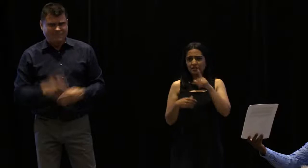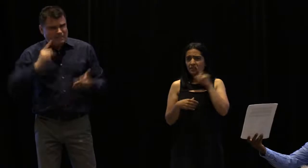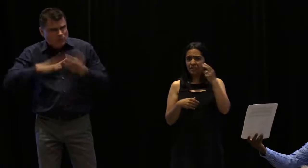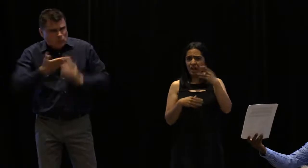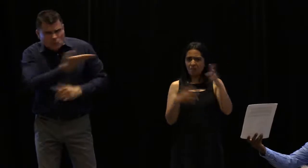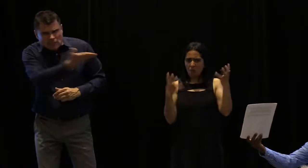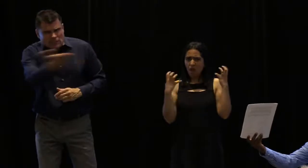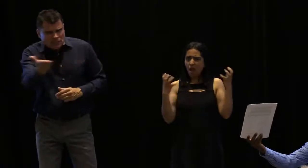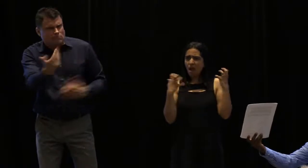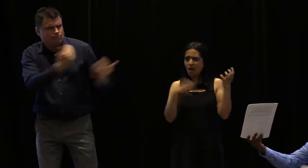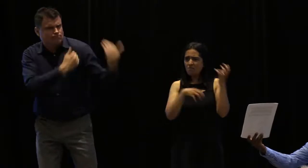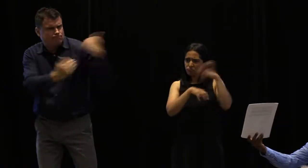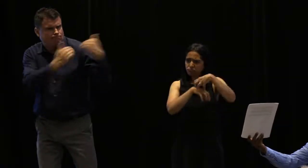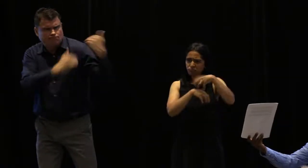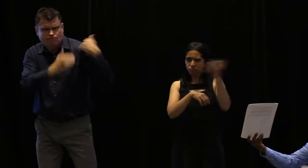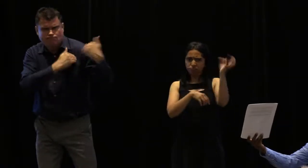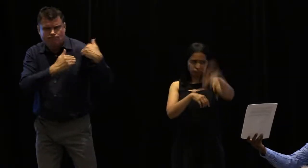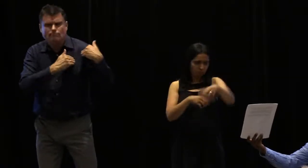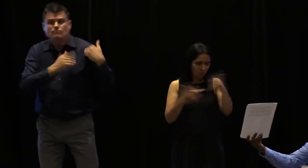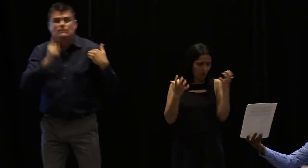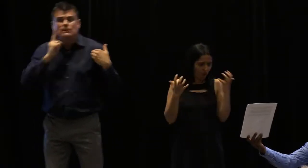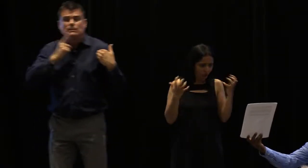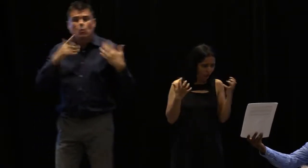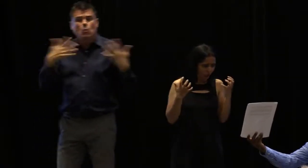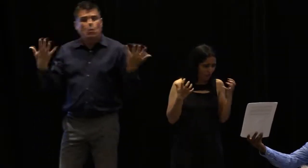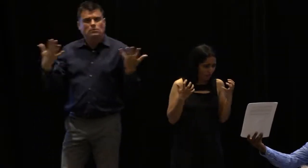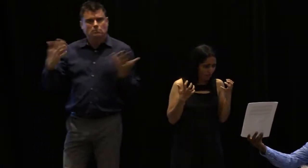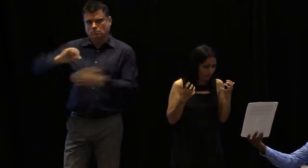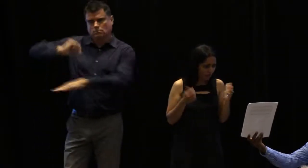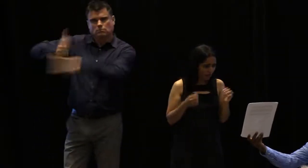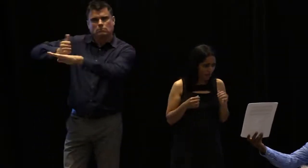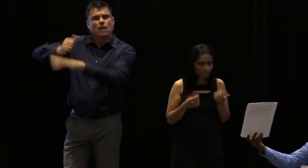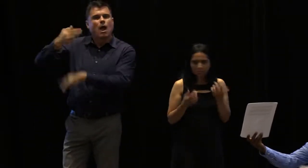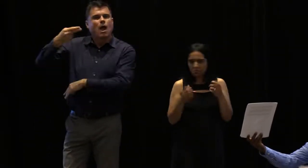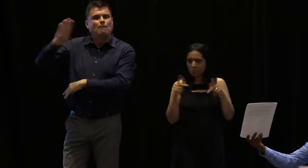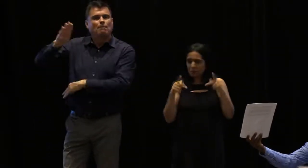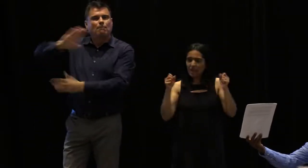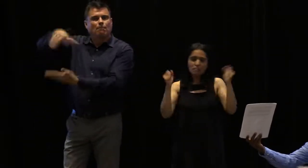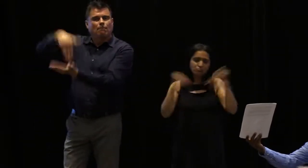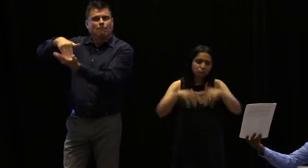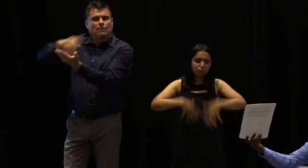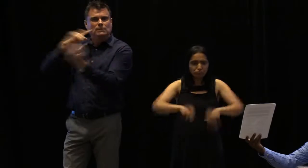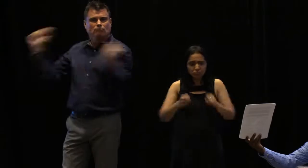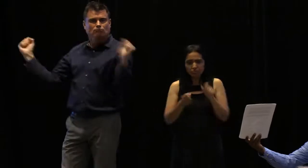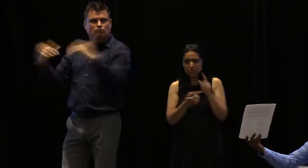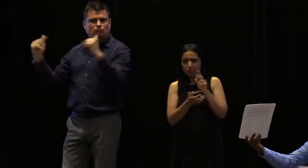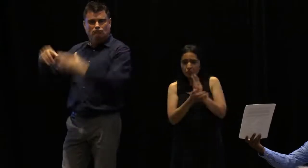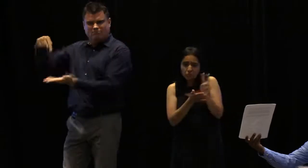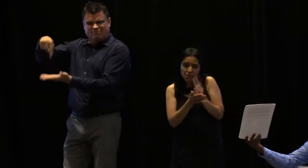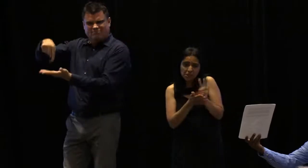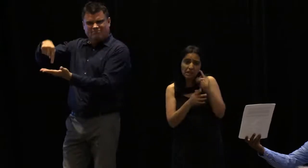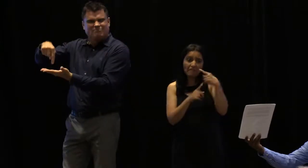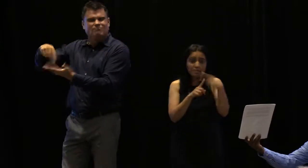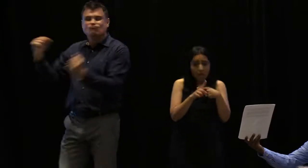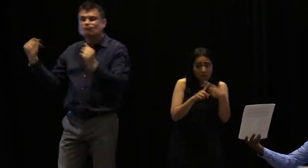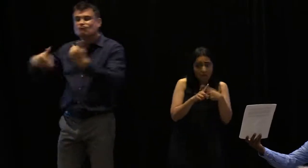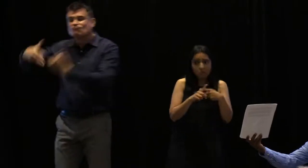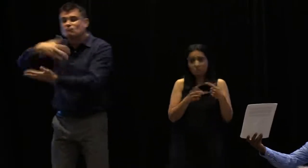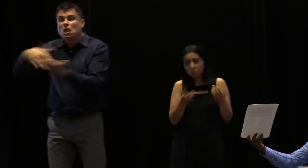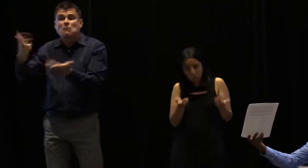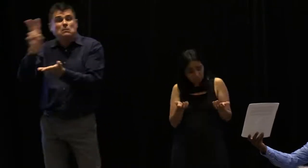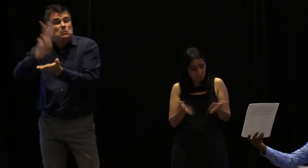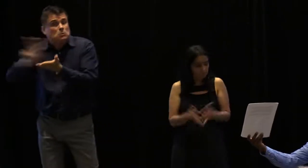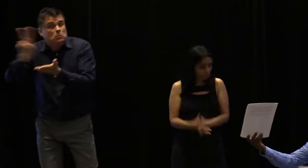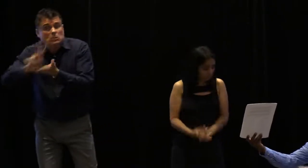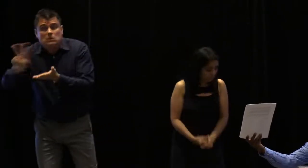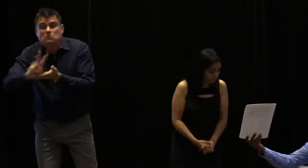The community has been asking about a hub, a deaf community hub where people can come and gather maybe